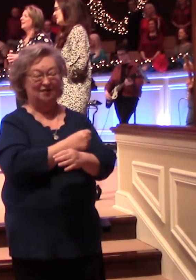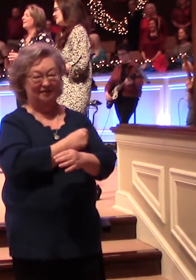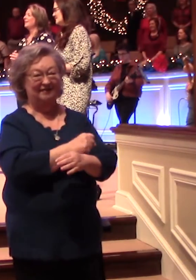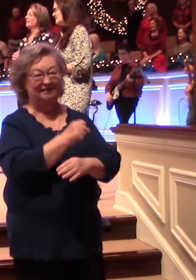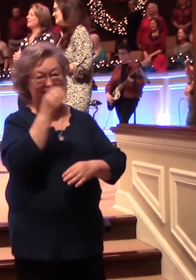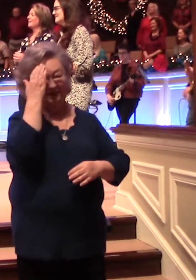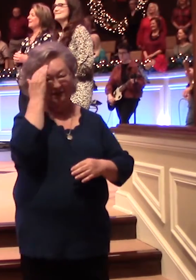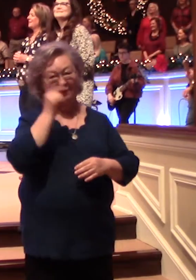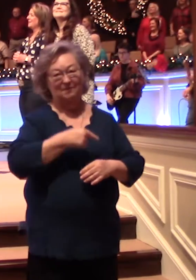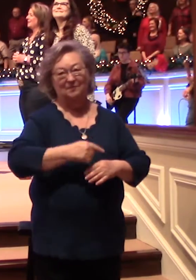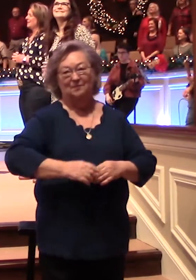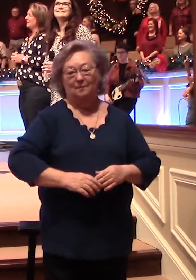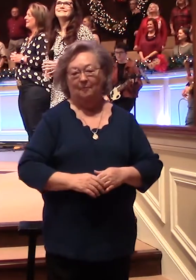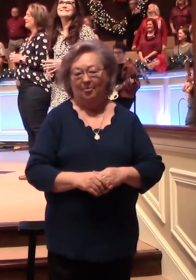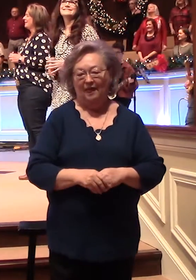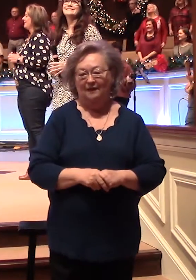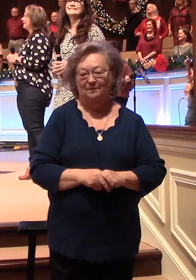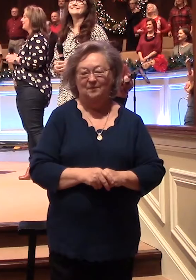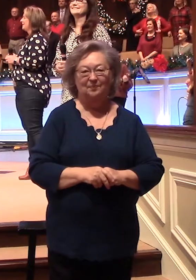Maybe.